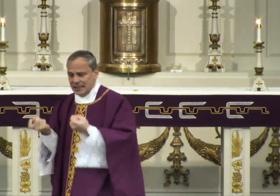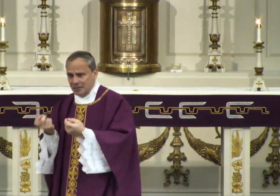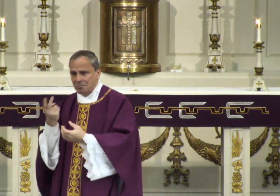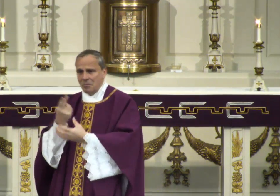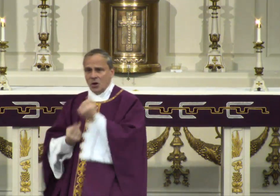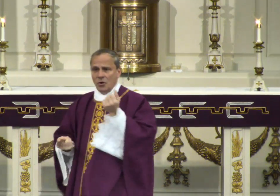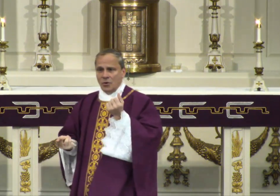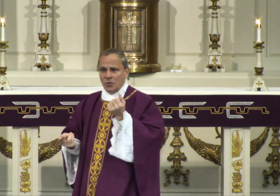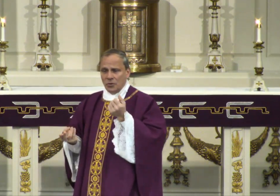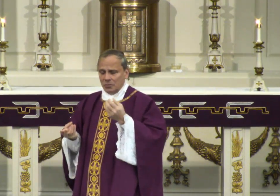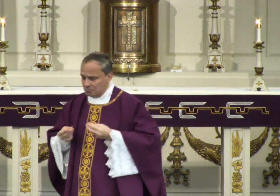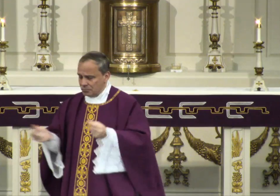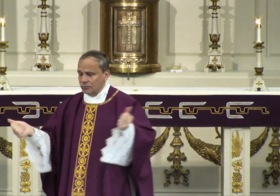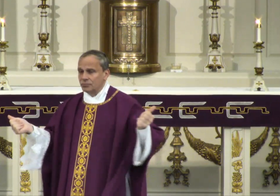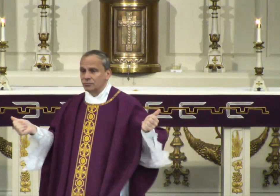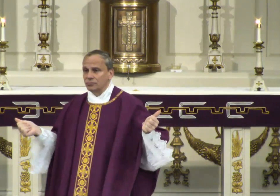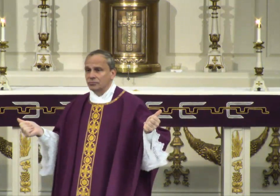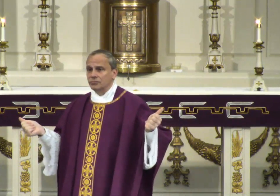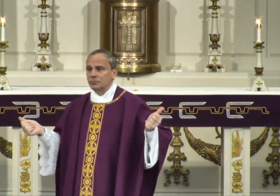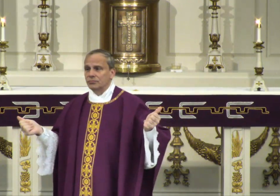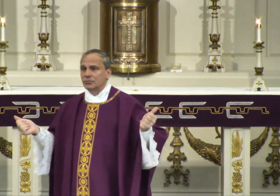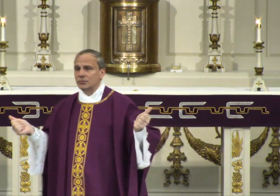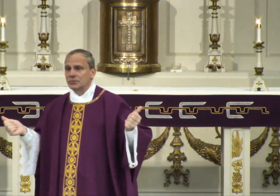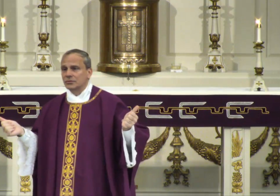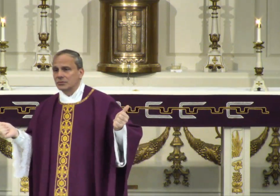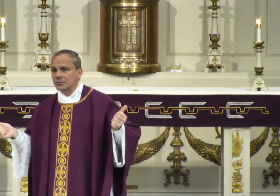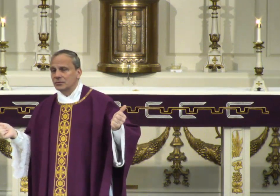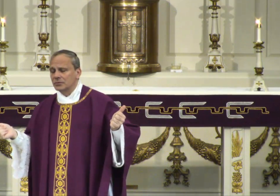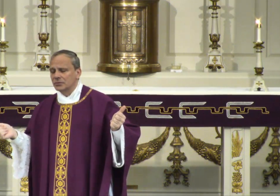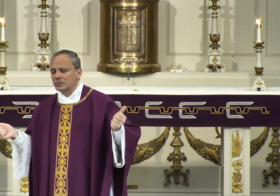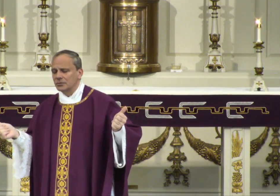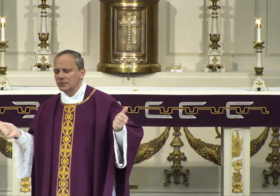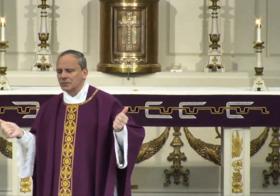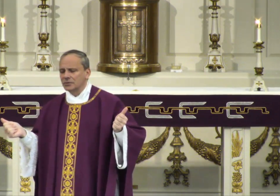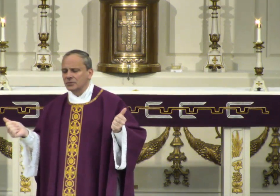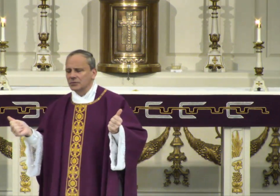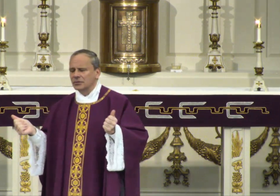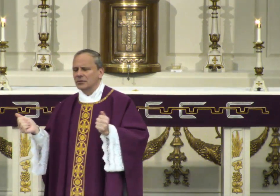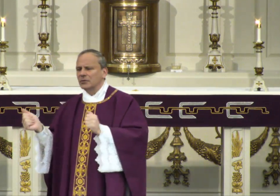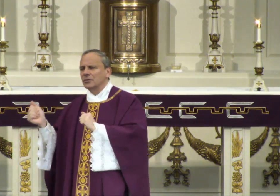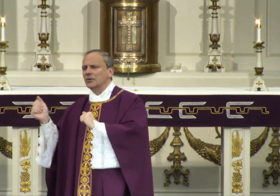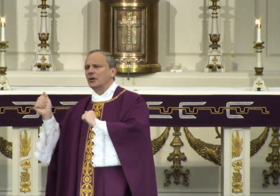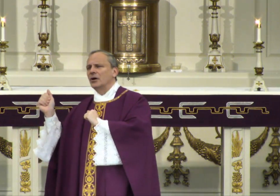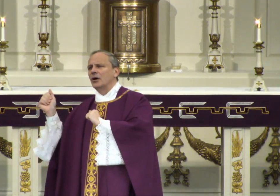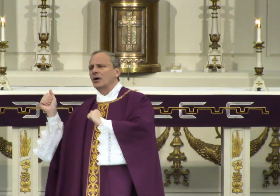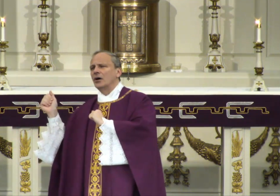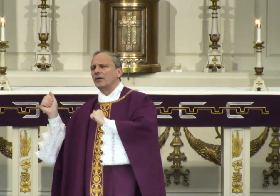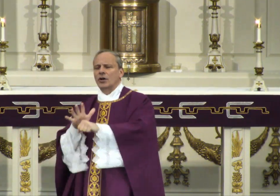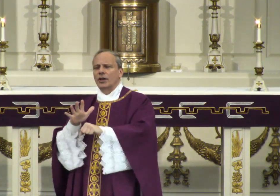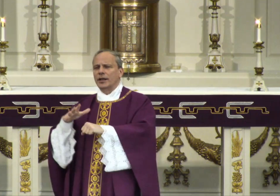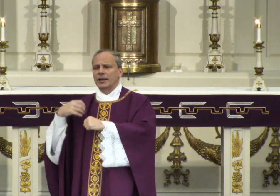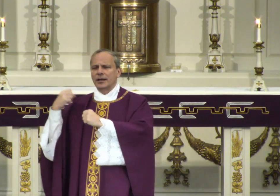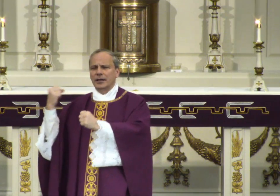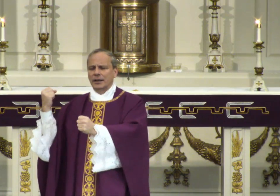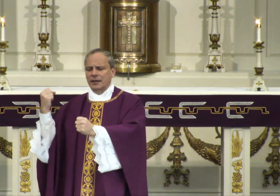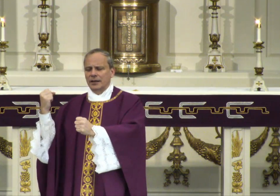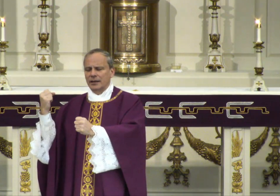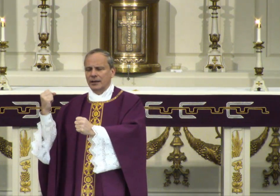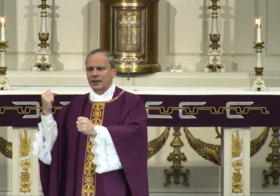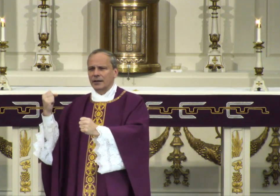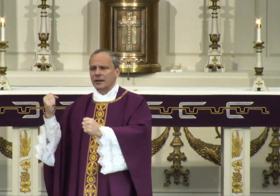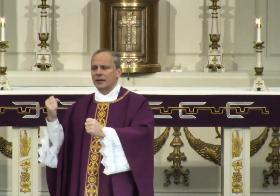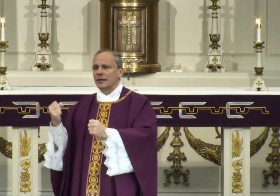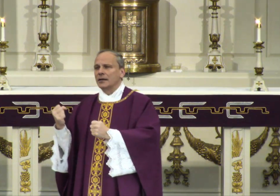And as a result, both his sickness and his sins were healed and forgiven